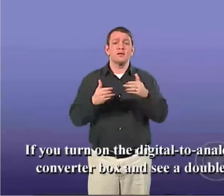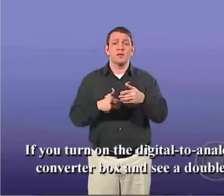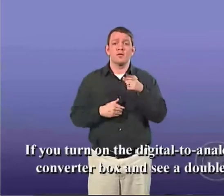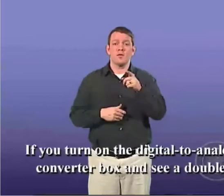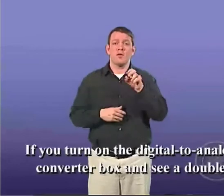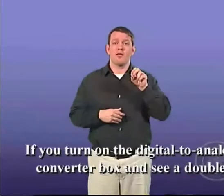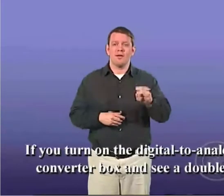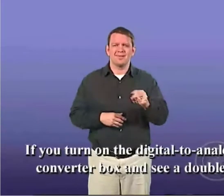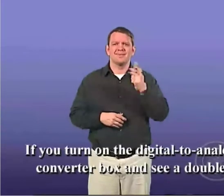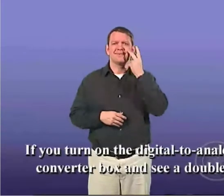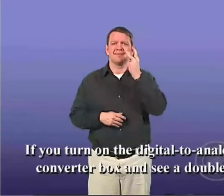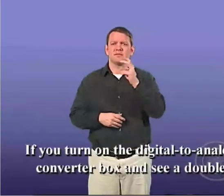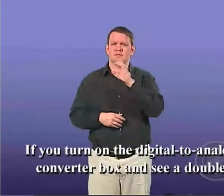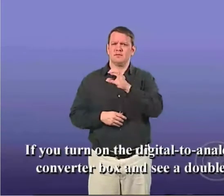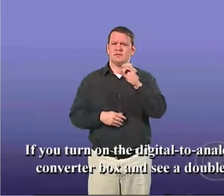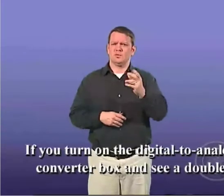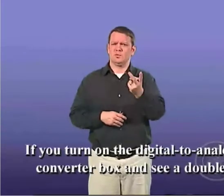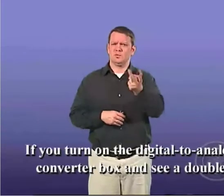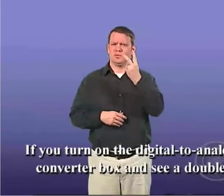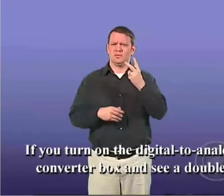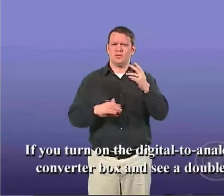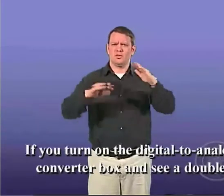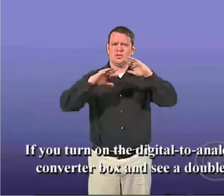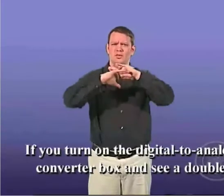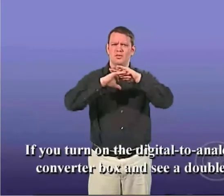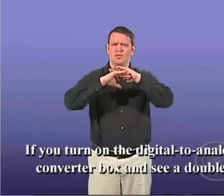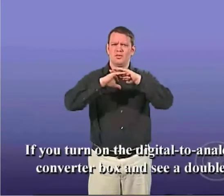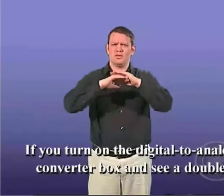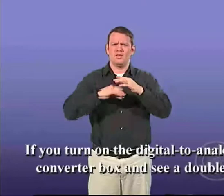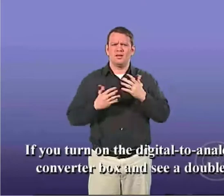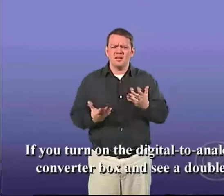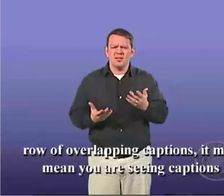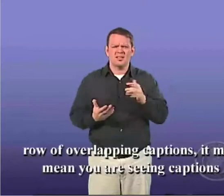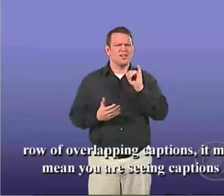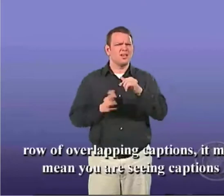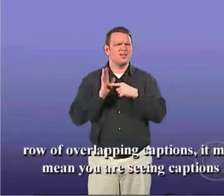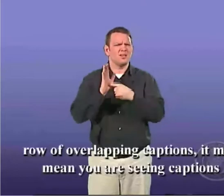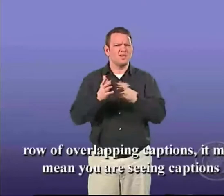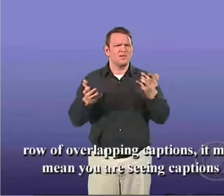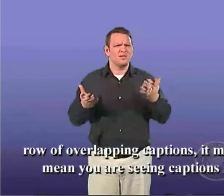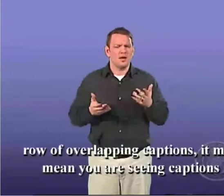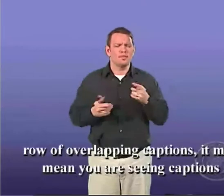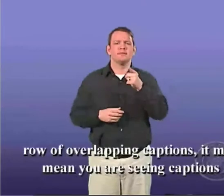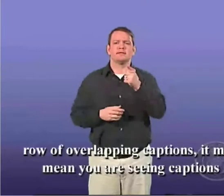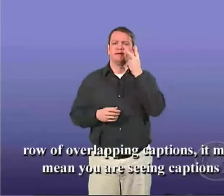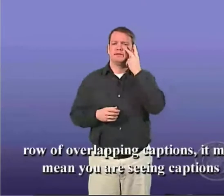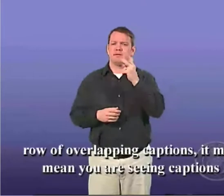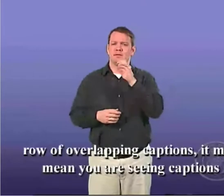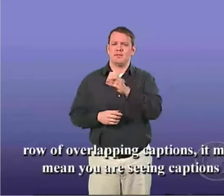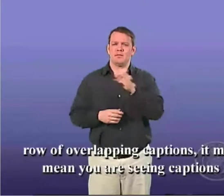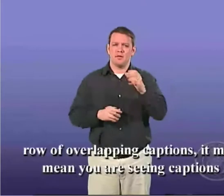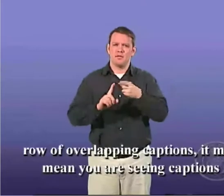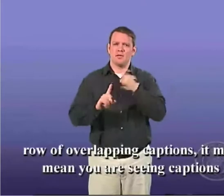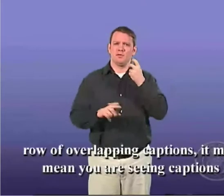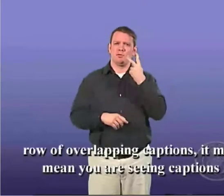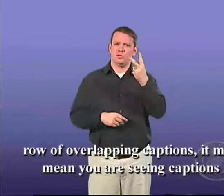If you turn on the digital to analog converter box and see a double row of overlapping captions, it may mean you are